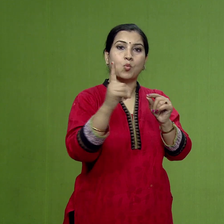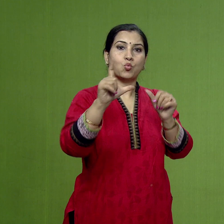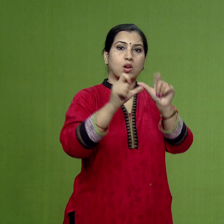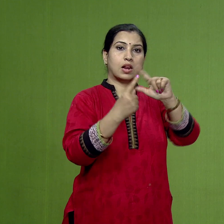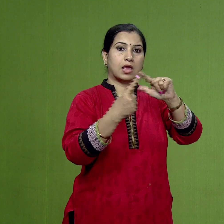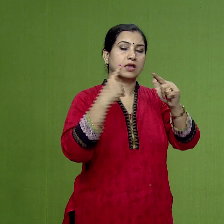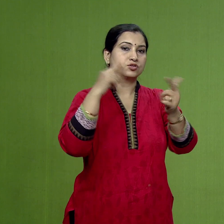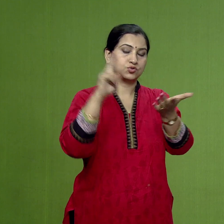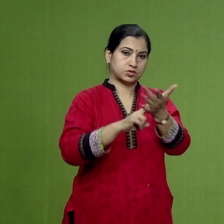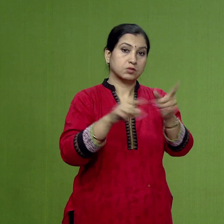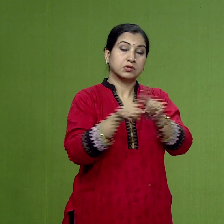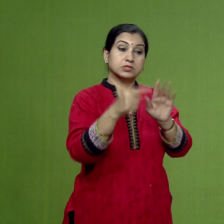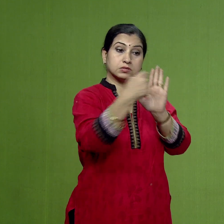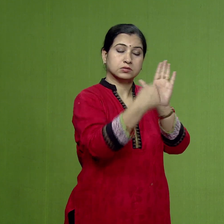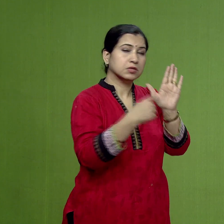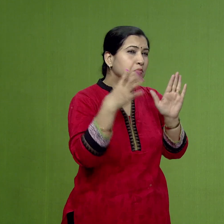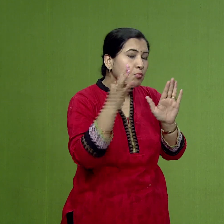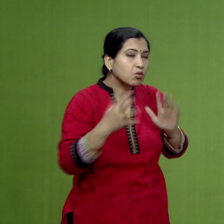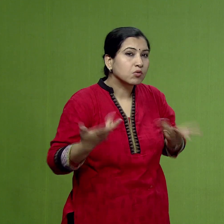and its characteristics.